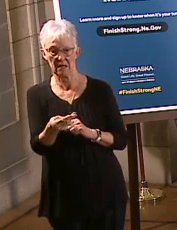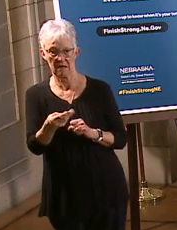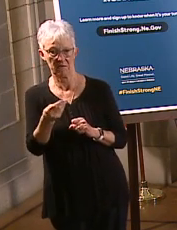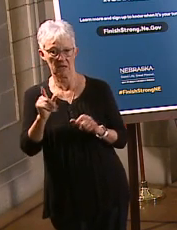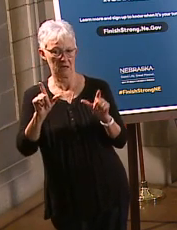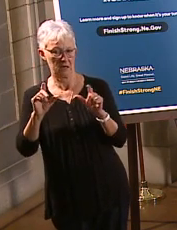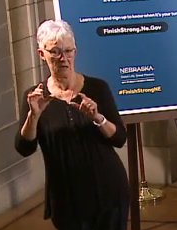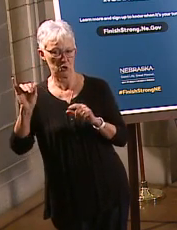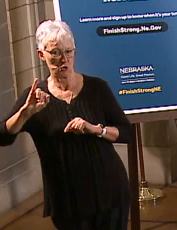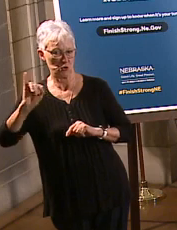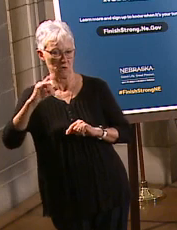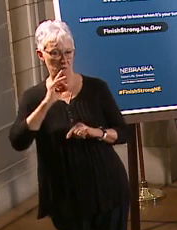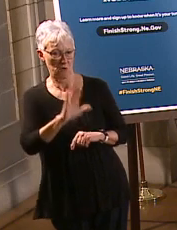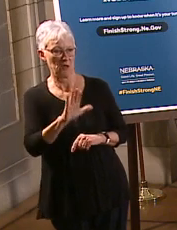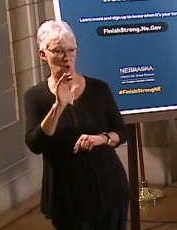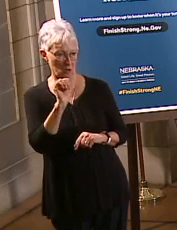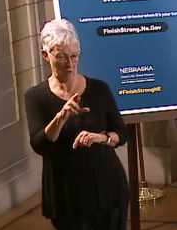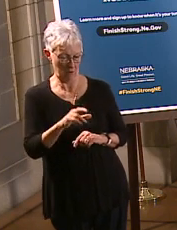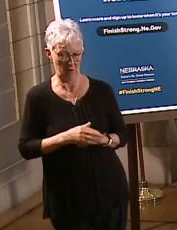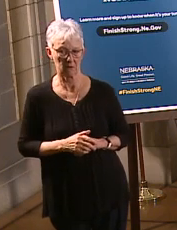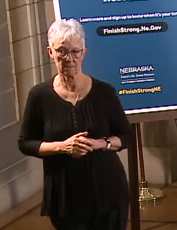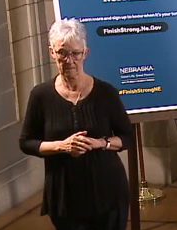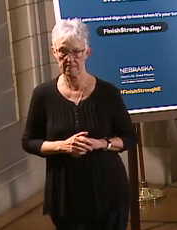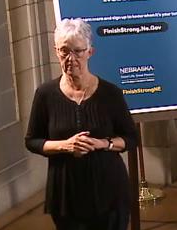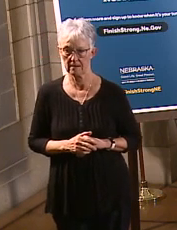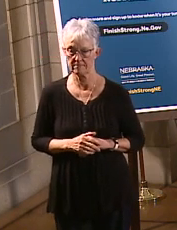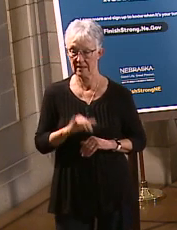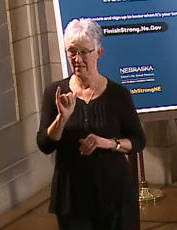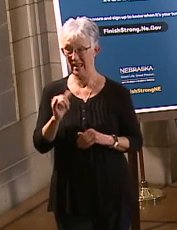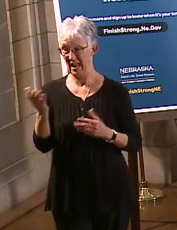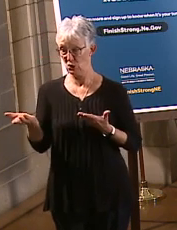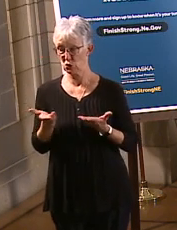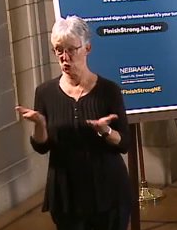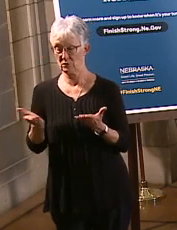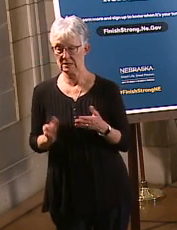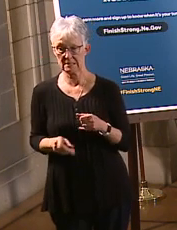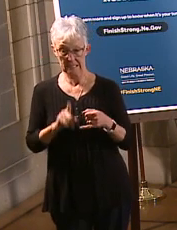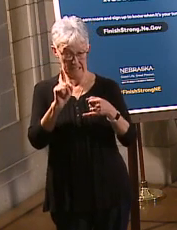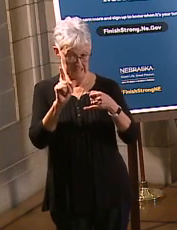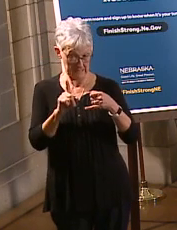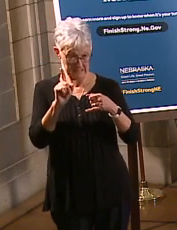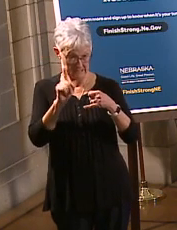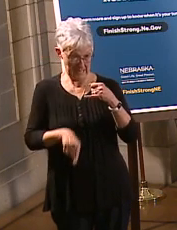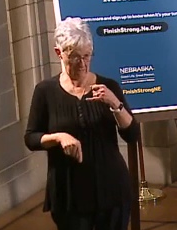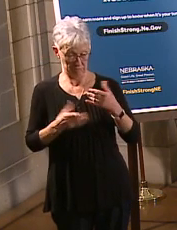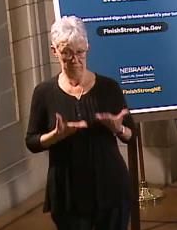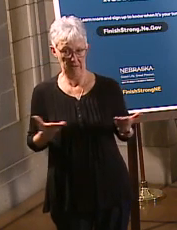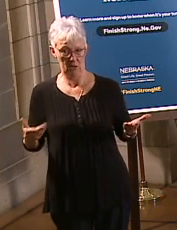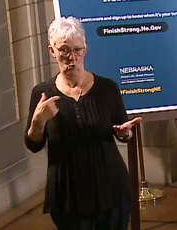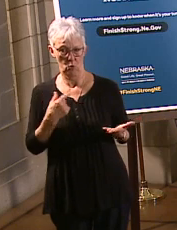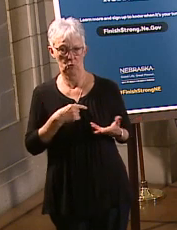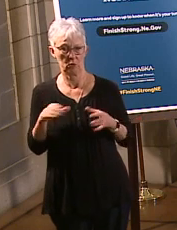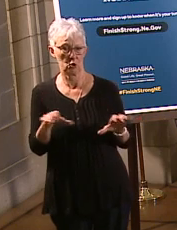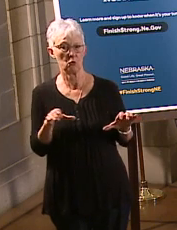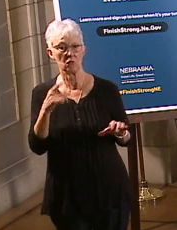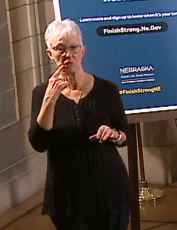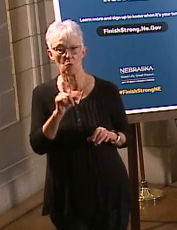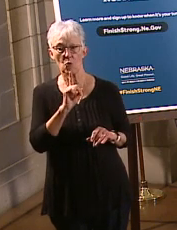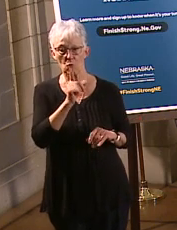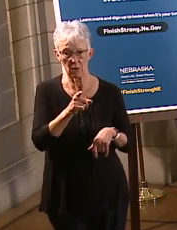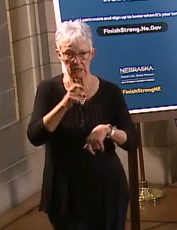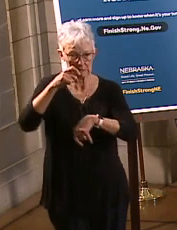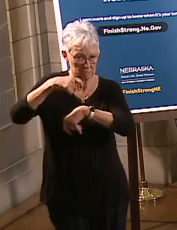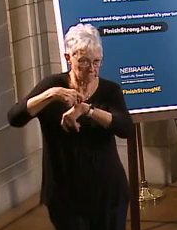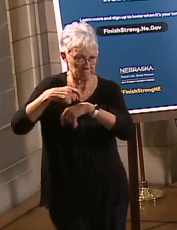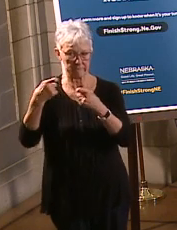are in the process of coming online. This service completes the last step of an entirely real-time electronic process